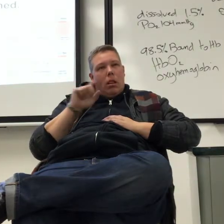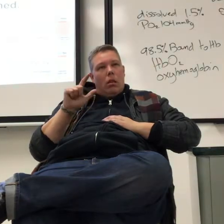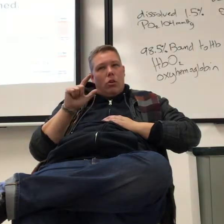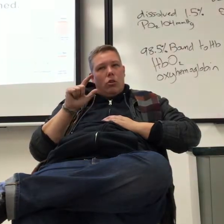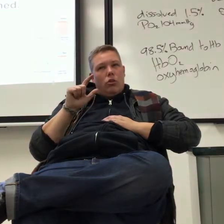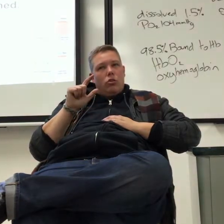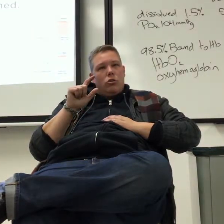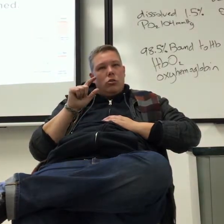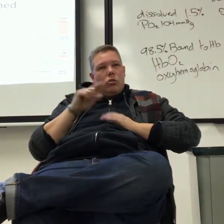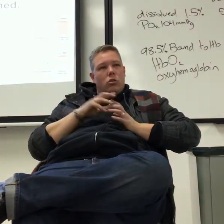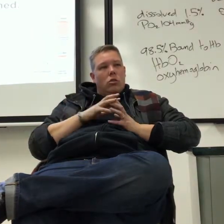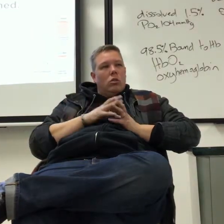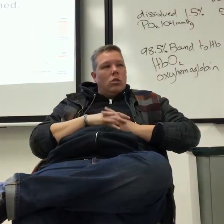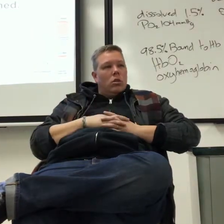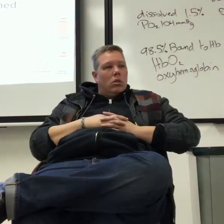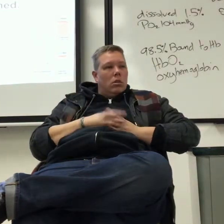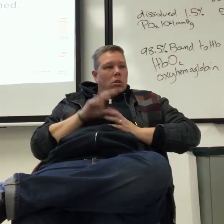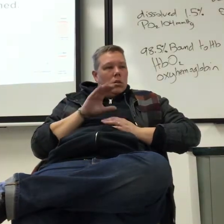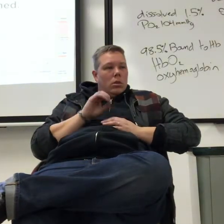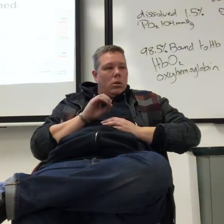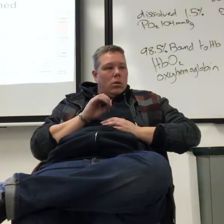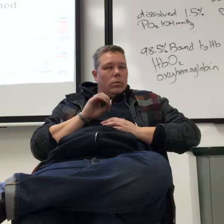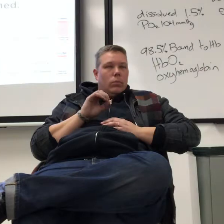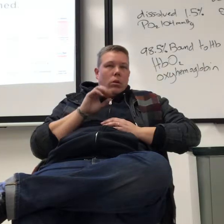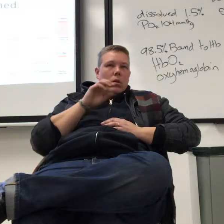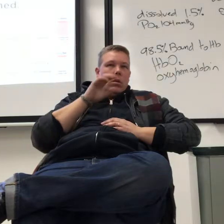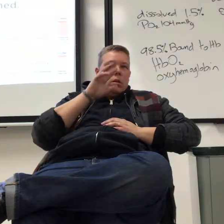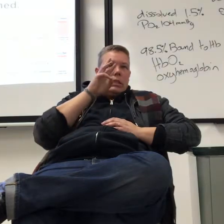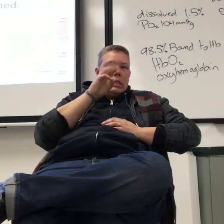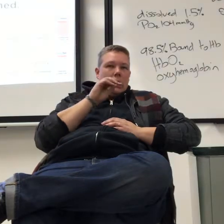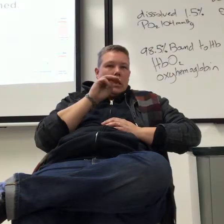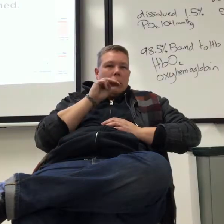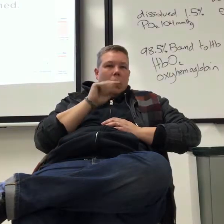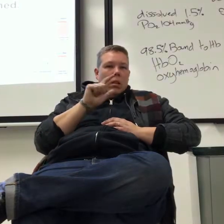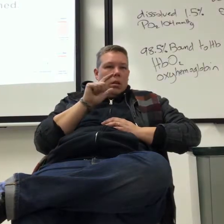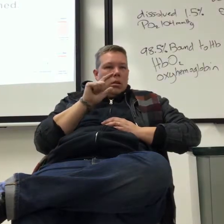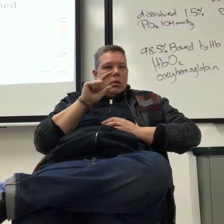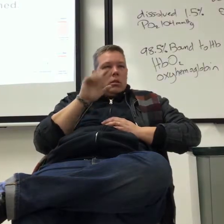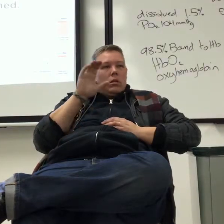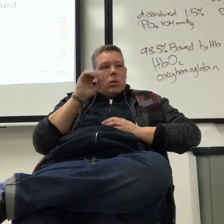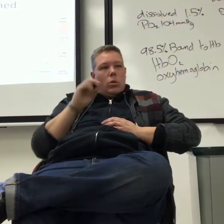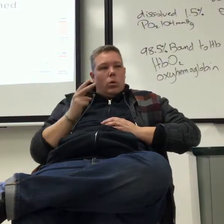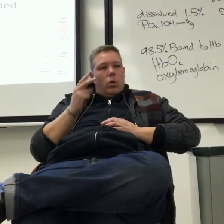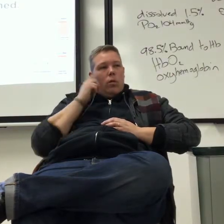mils CO2 per deciliter of blood.